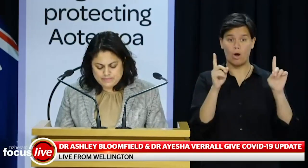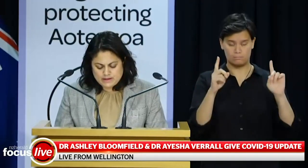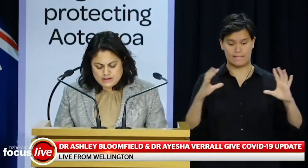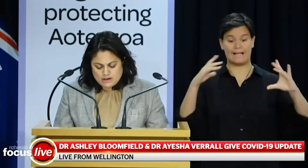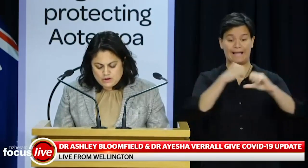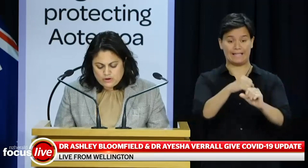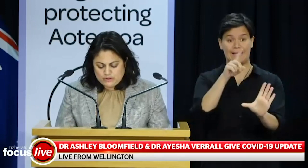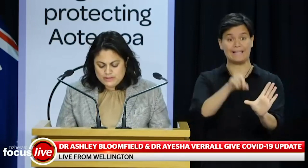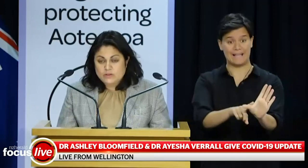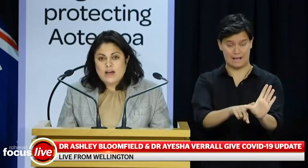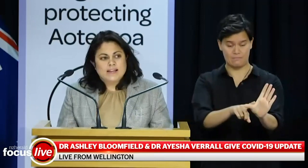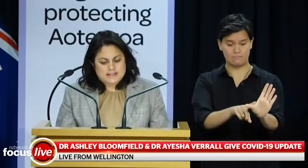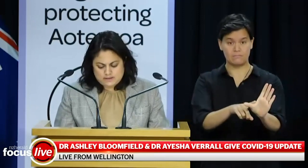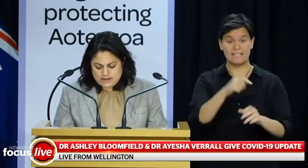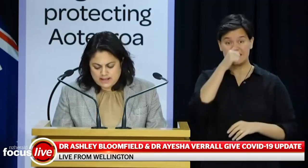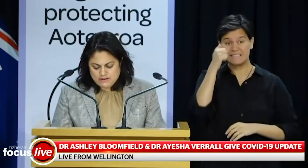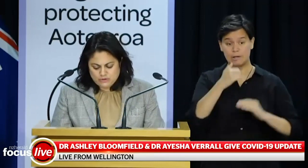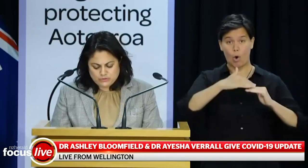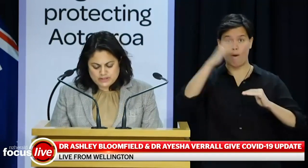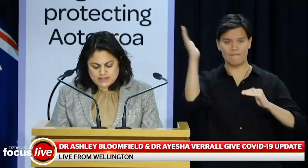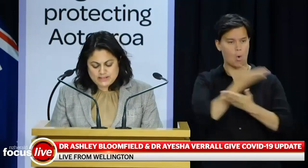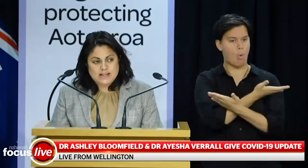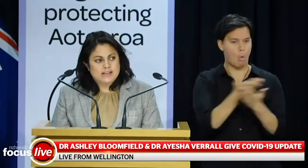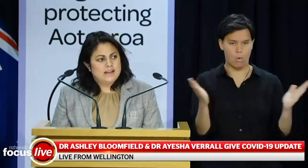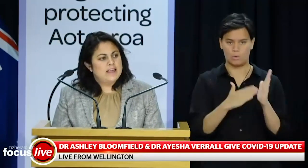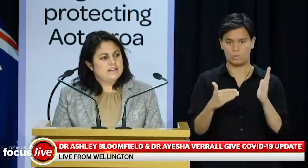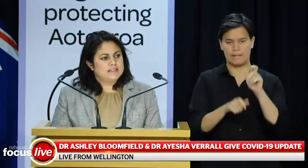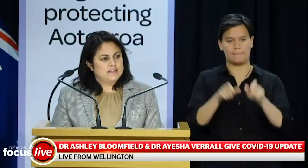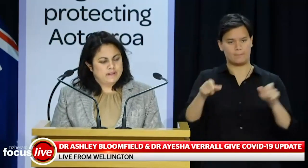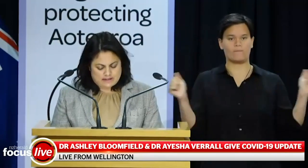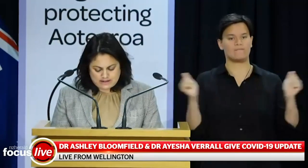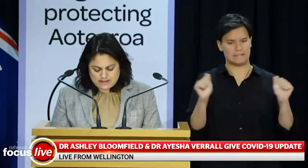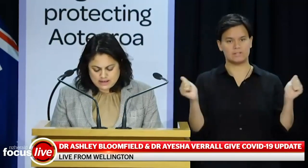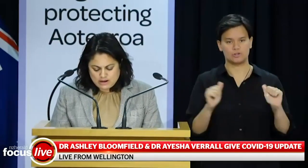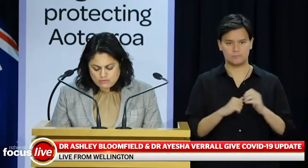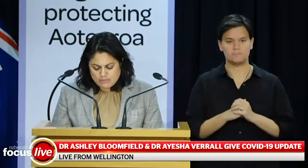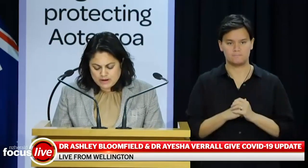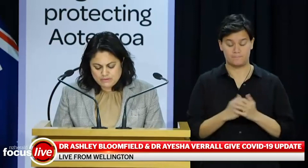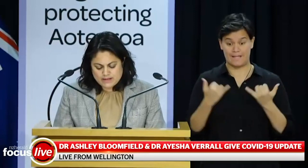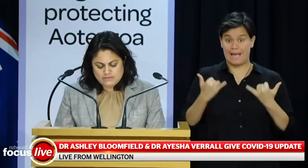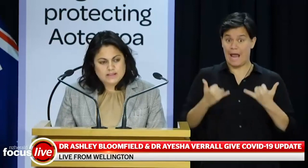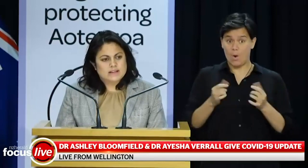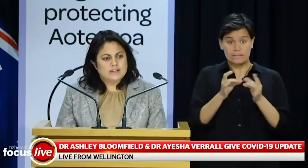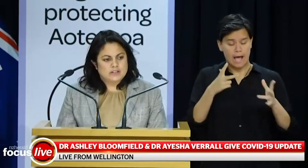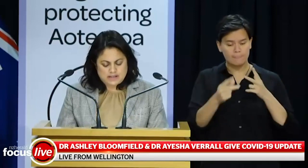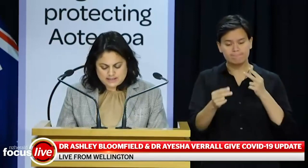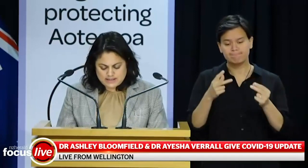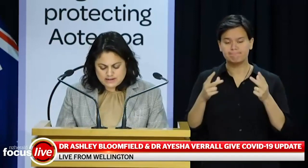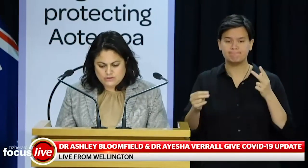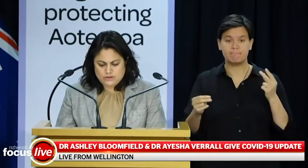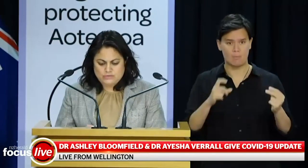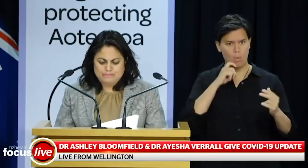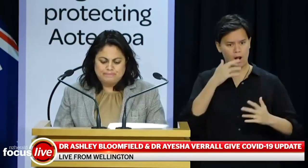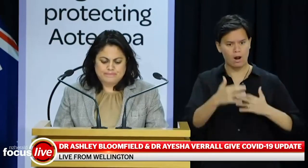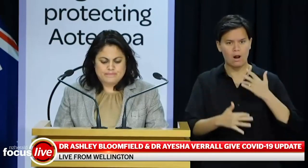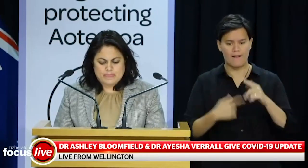year. We are progressing well against the plan, which will see us steadily and then significantly ramp up the rate of vaccination as the